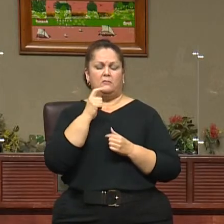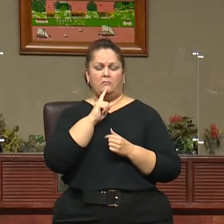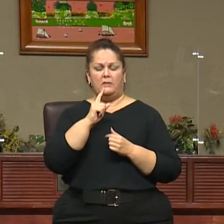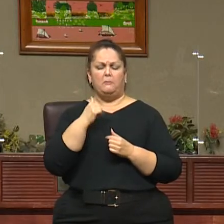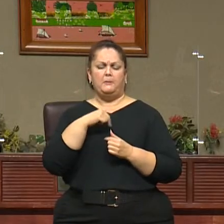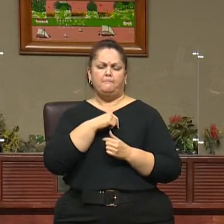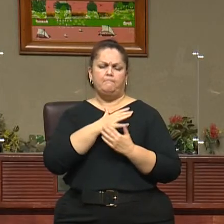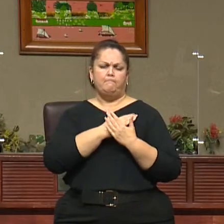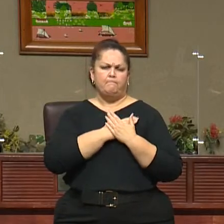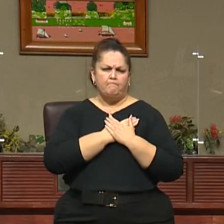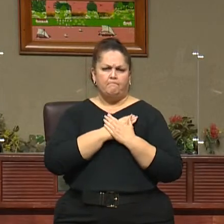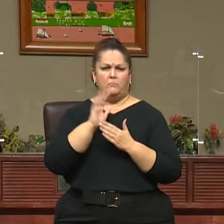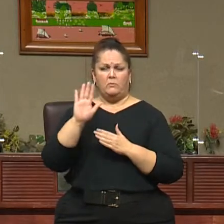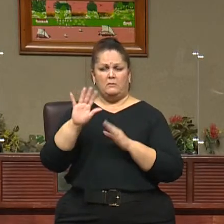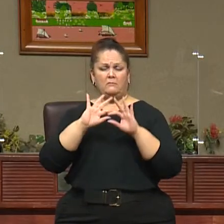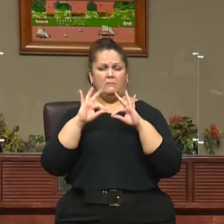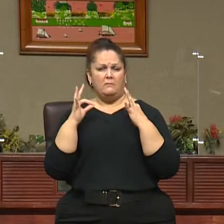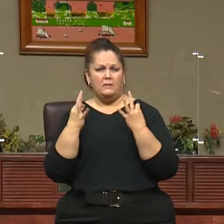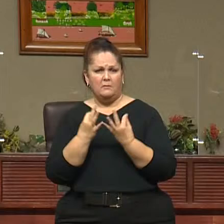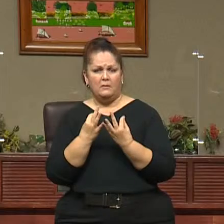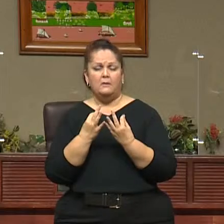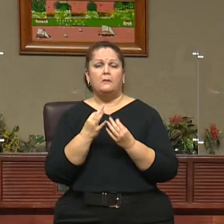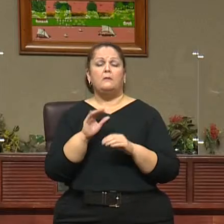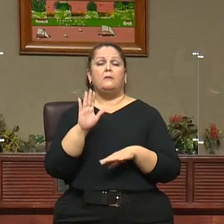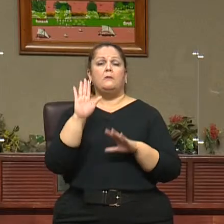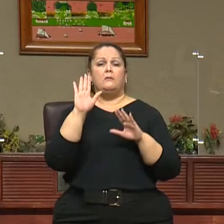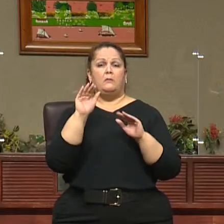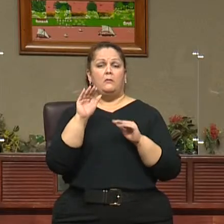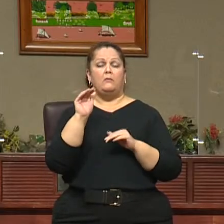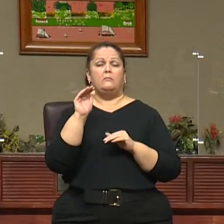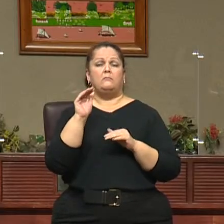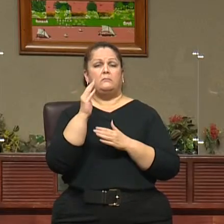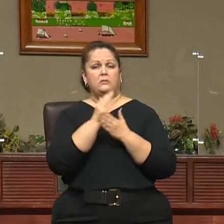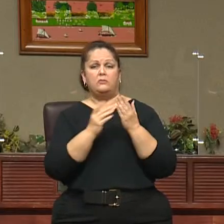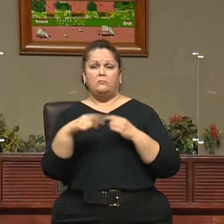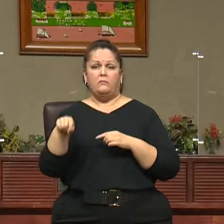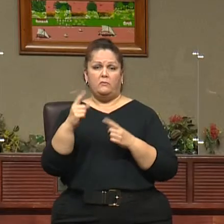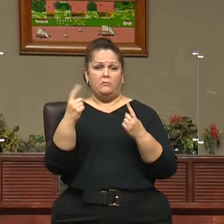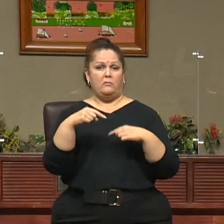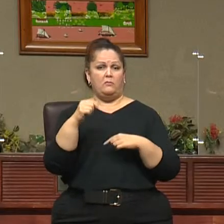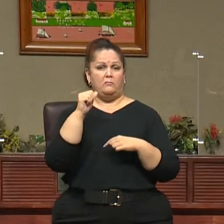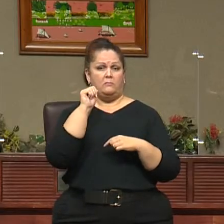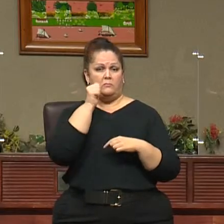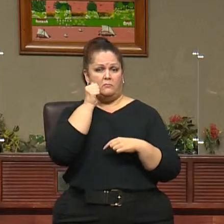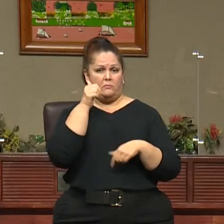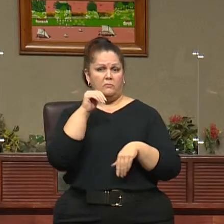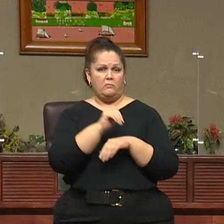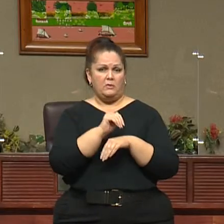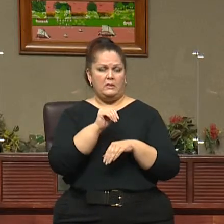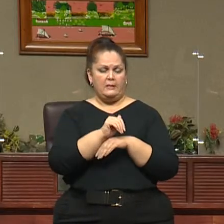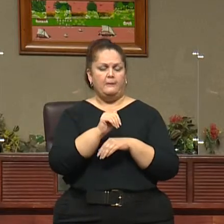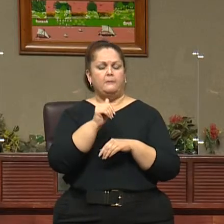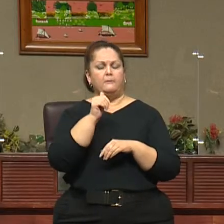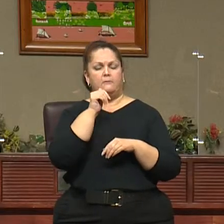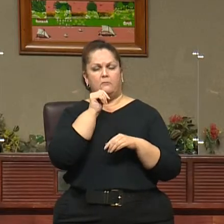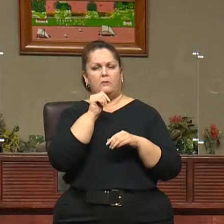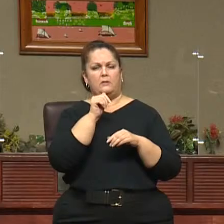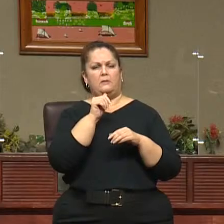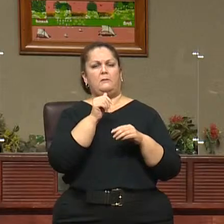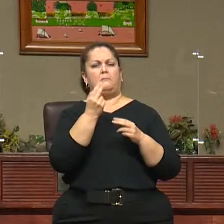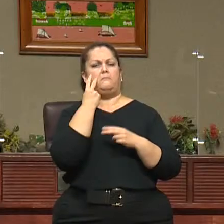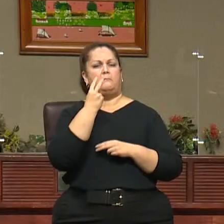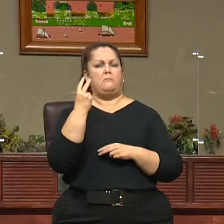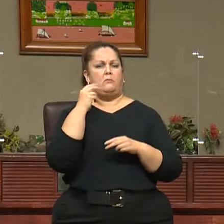family. And I hope that some of you can join us tomorrow night for the rededication of the Orange County Law Enforcement